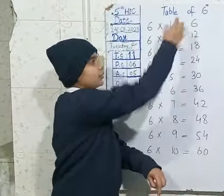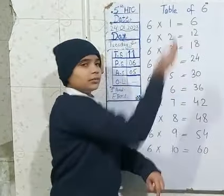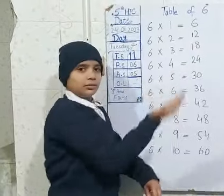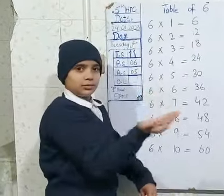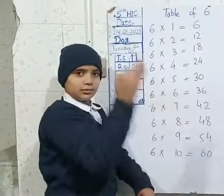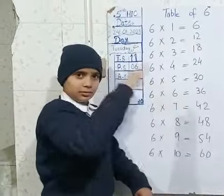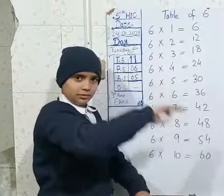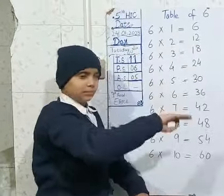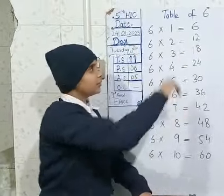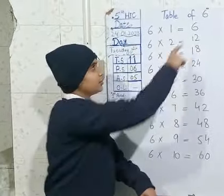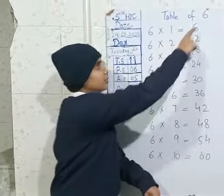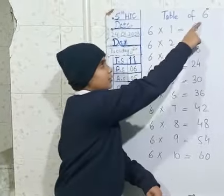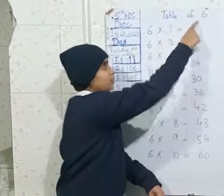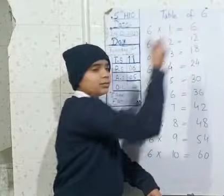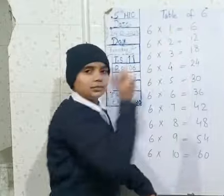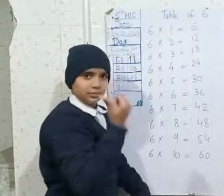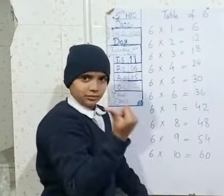of 6.